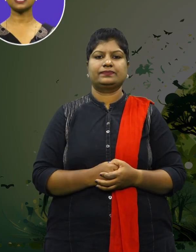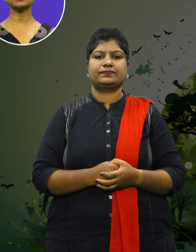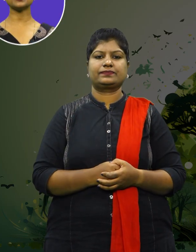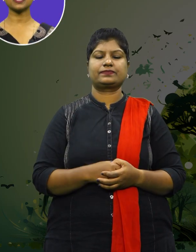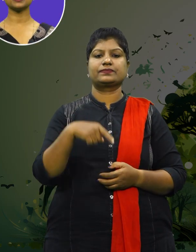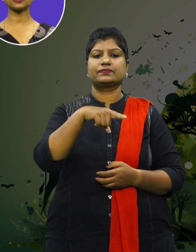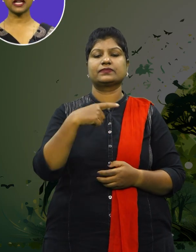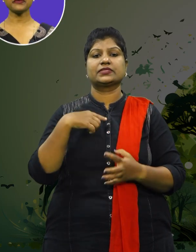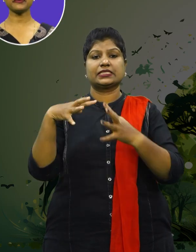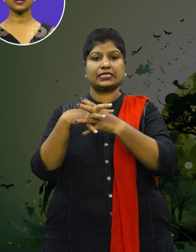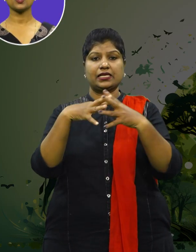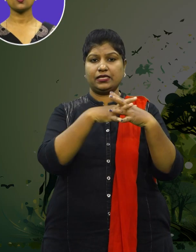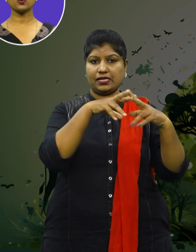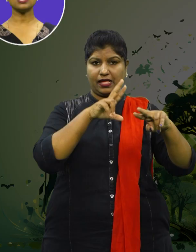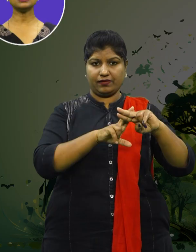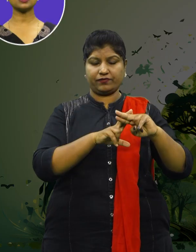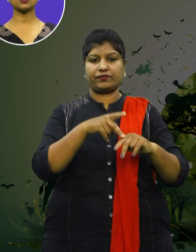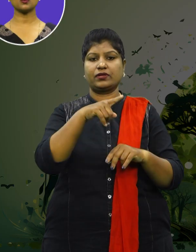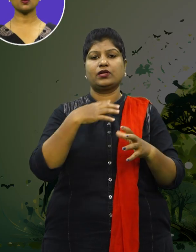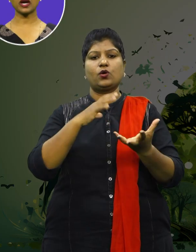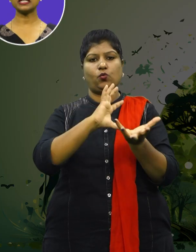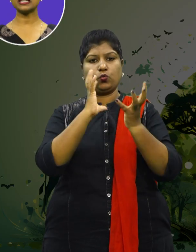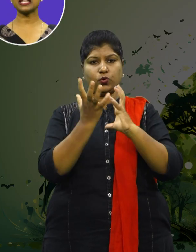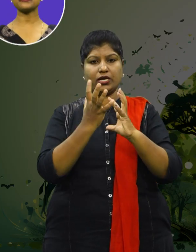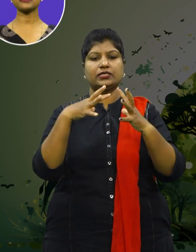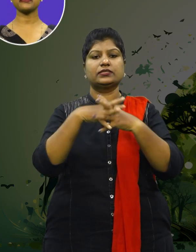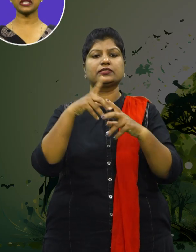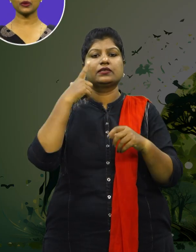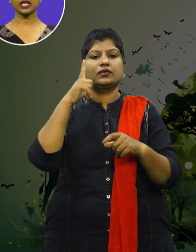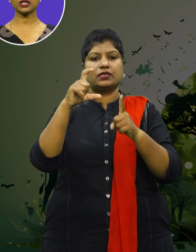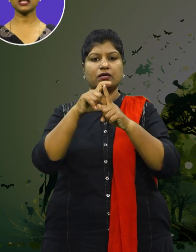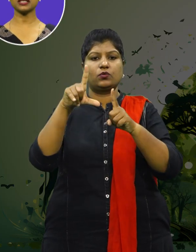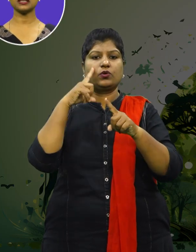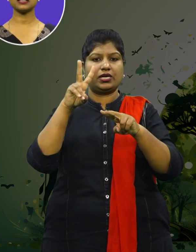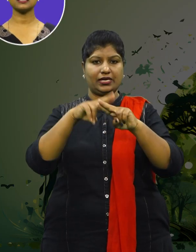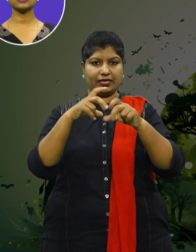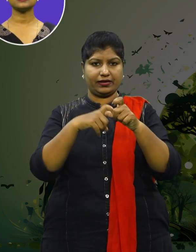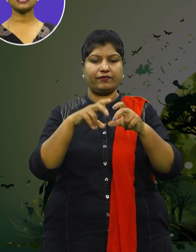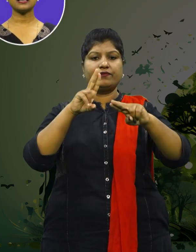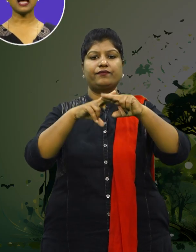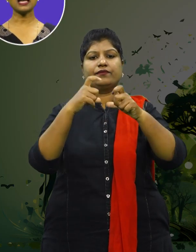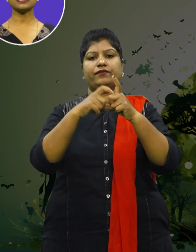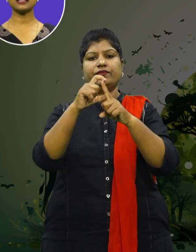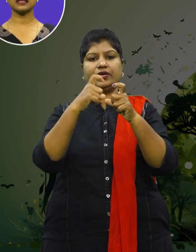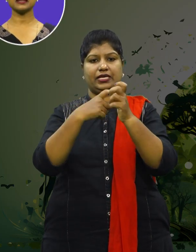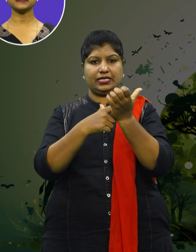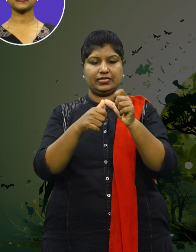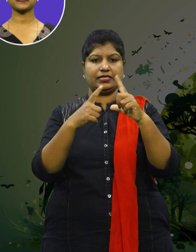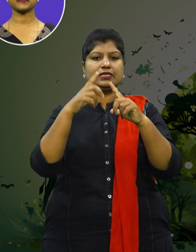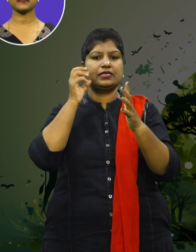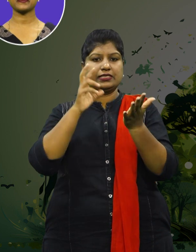The WWF, World Wildlife Federation, and